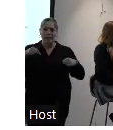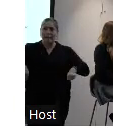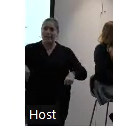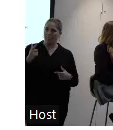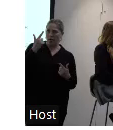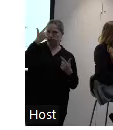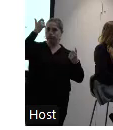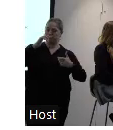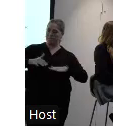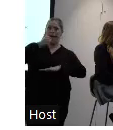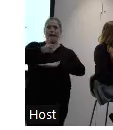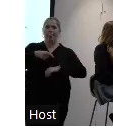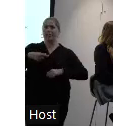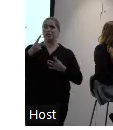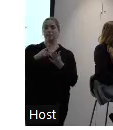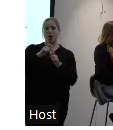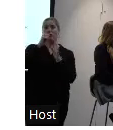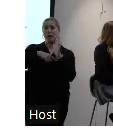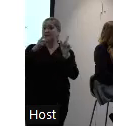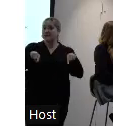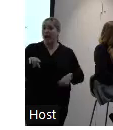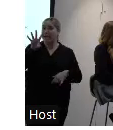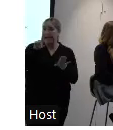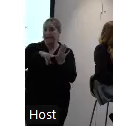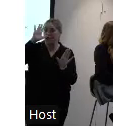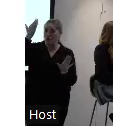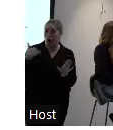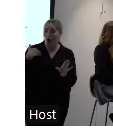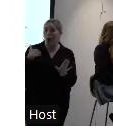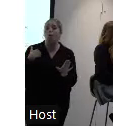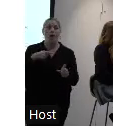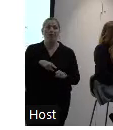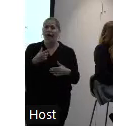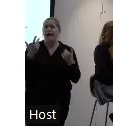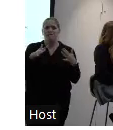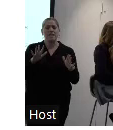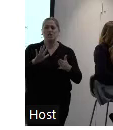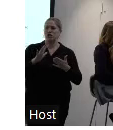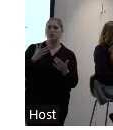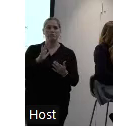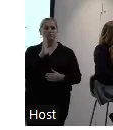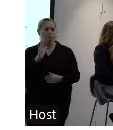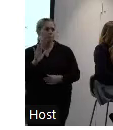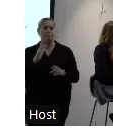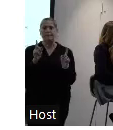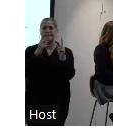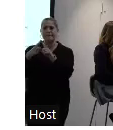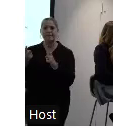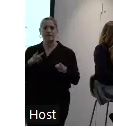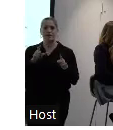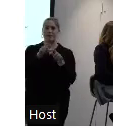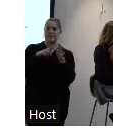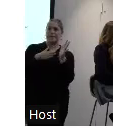as a mindfulness project. They've since hosted many events like this, demonstrated knitting, crocheting, and the